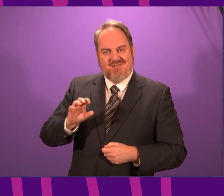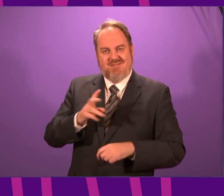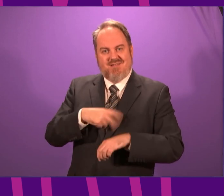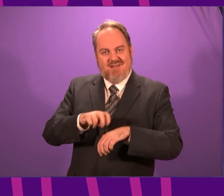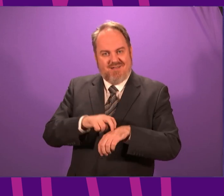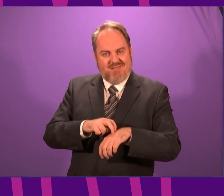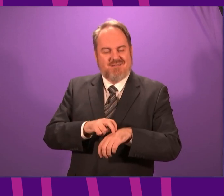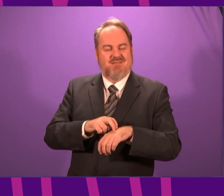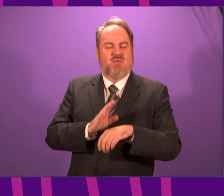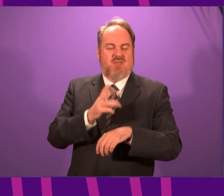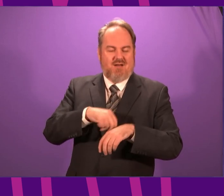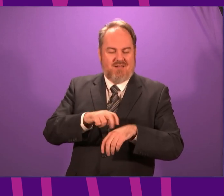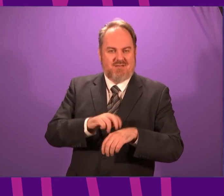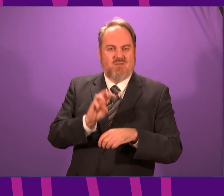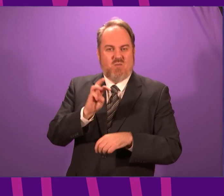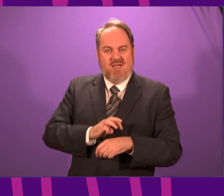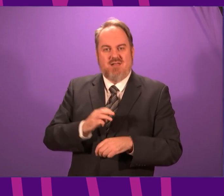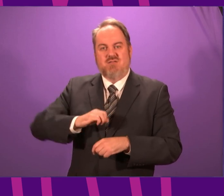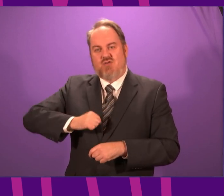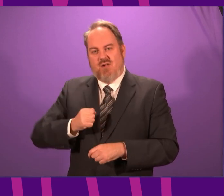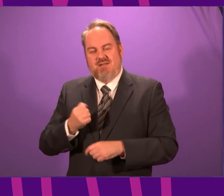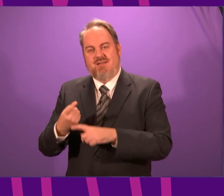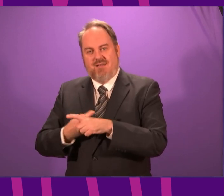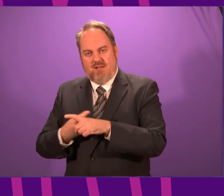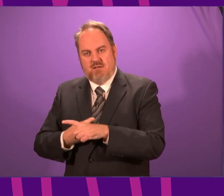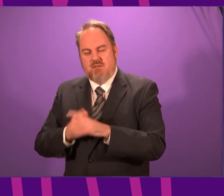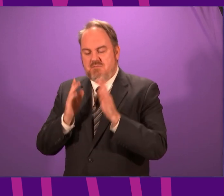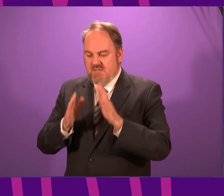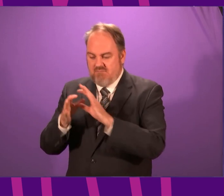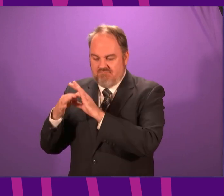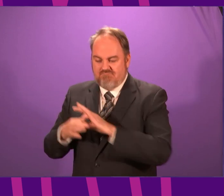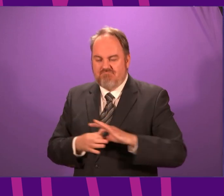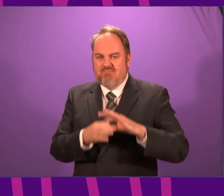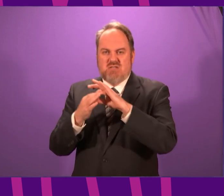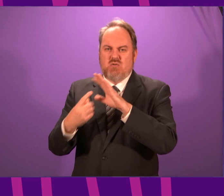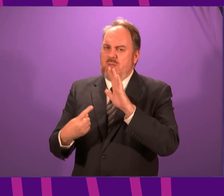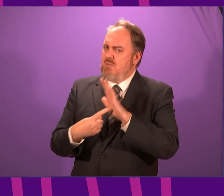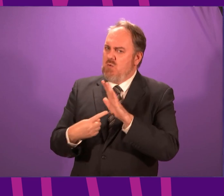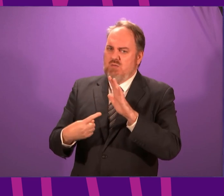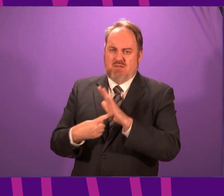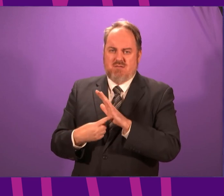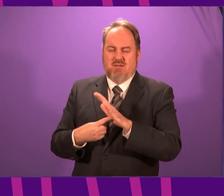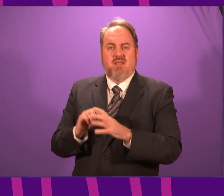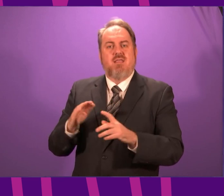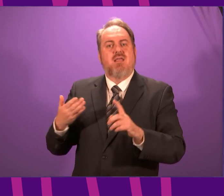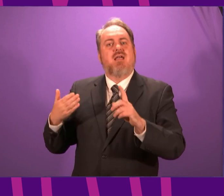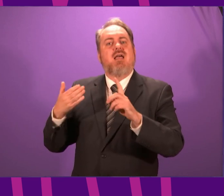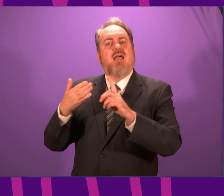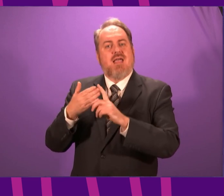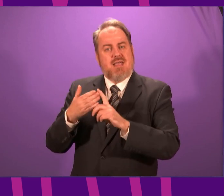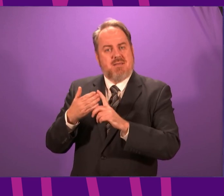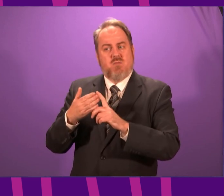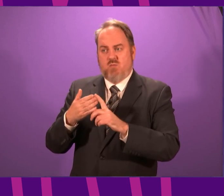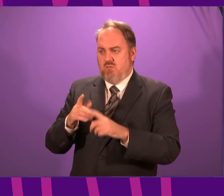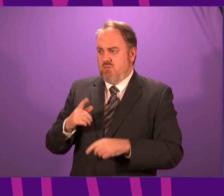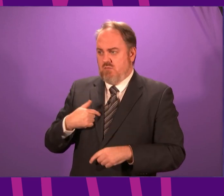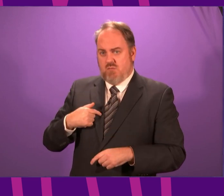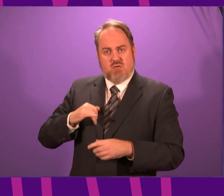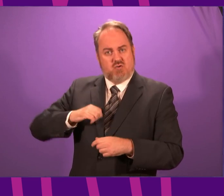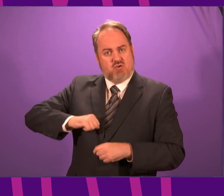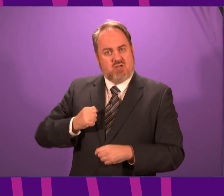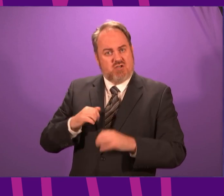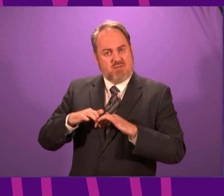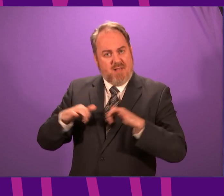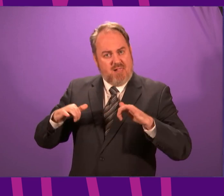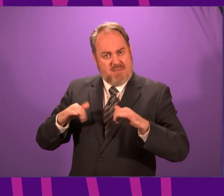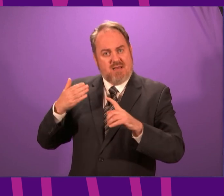this COVID-19 pandemic was important, it was crucial, and it was attempted to be delivered, certainly from this Scottish Parliament and